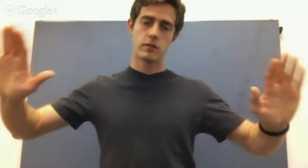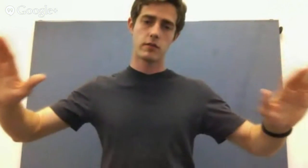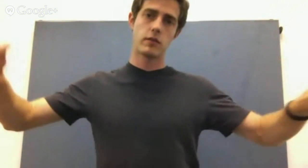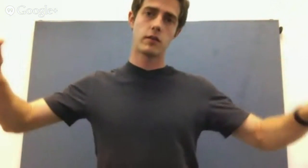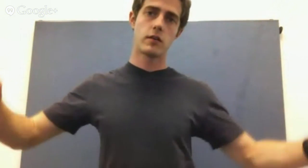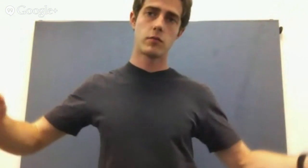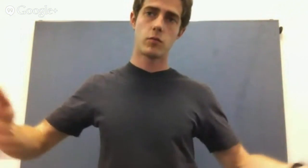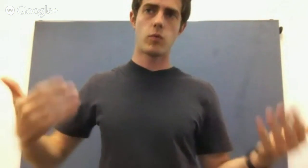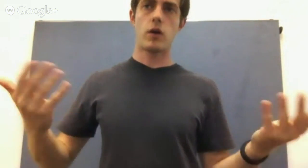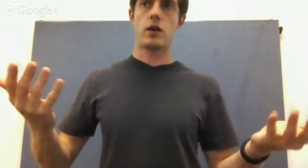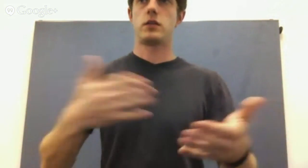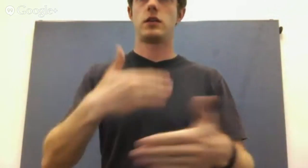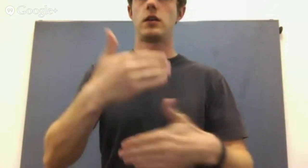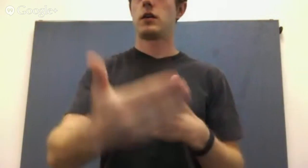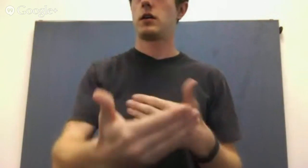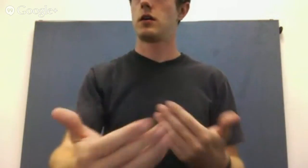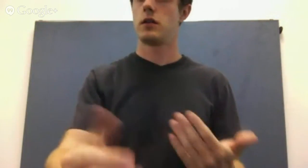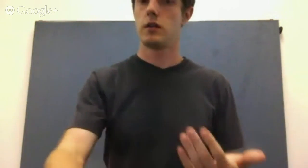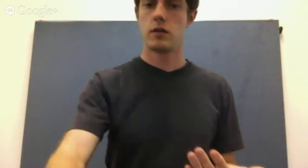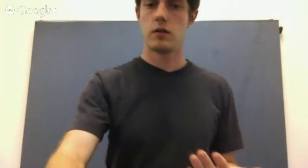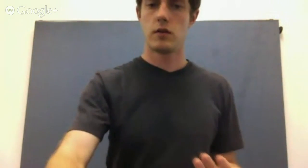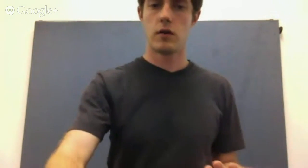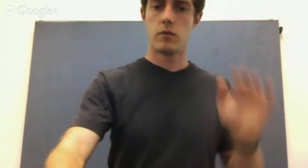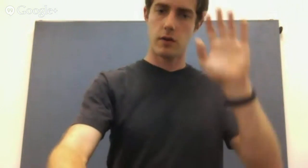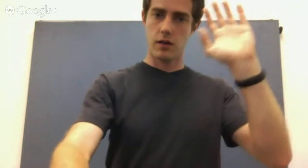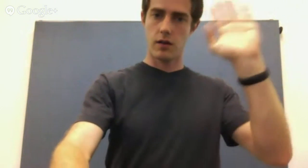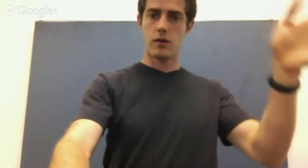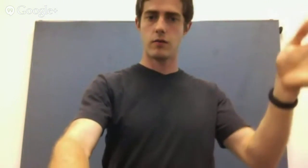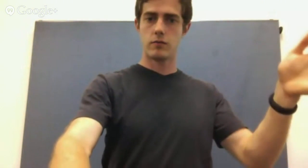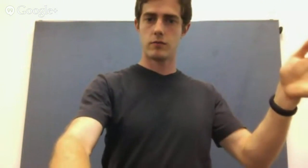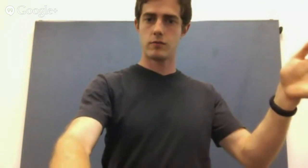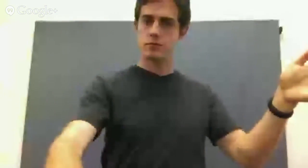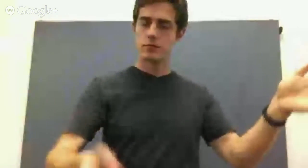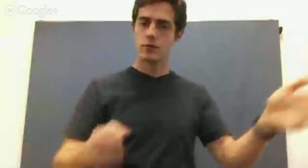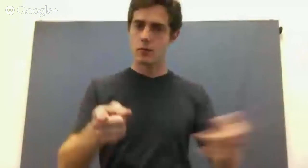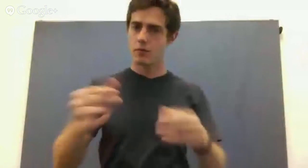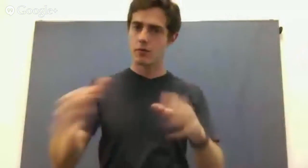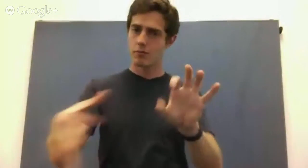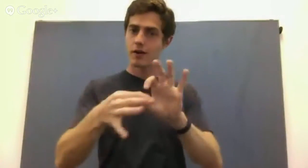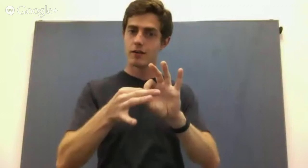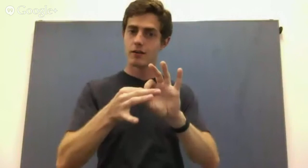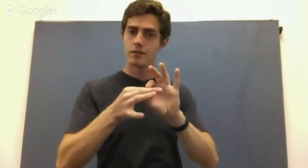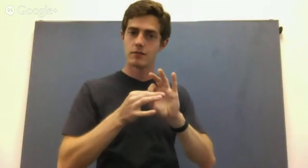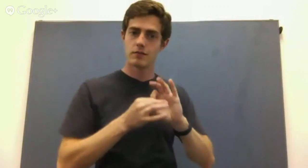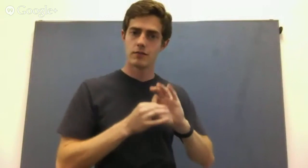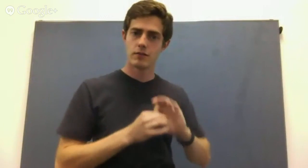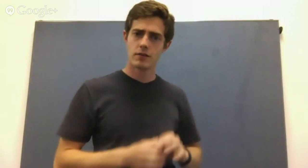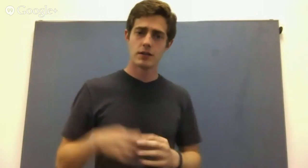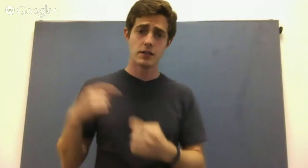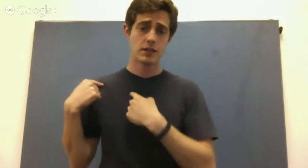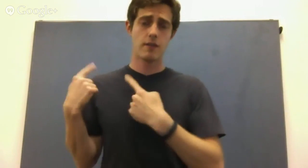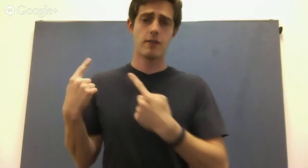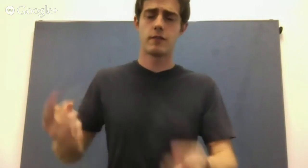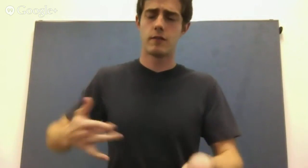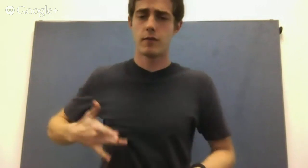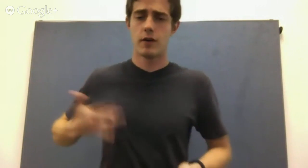The end, what then? Oh, hello, will it be mine? I haven't felt